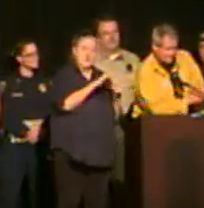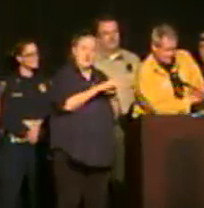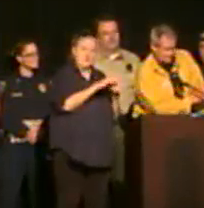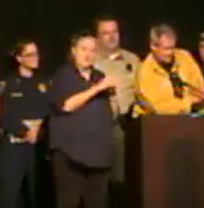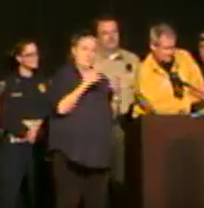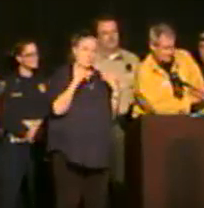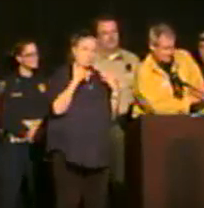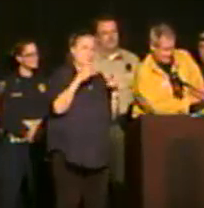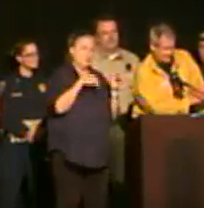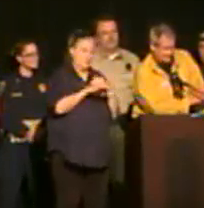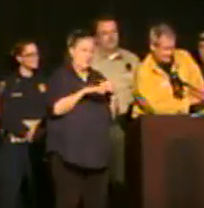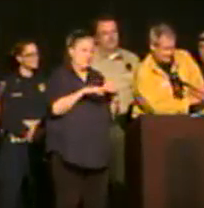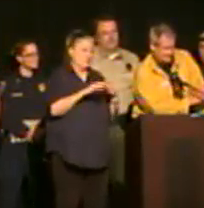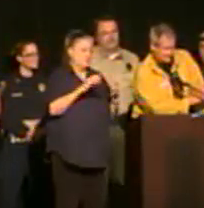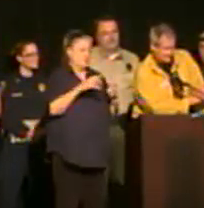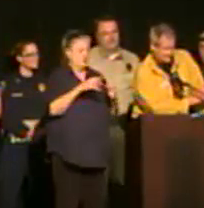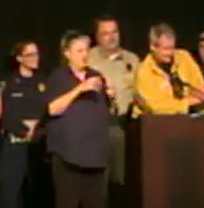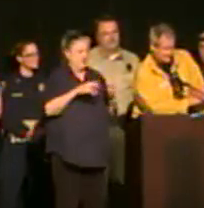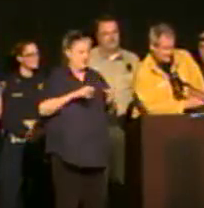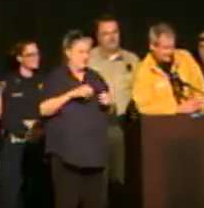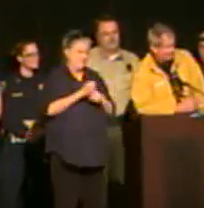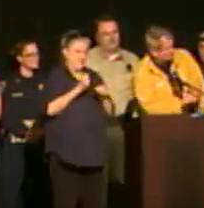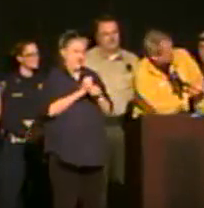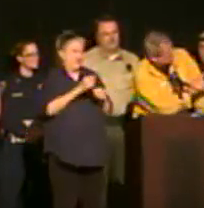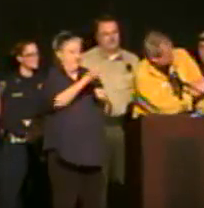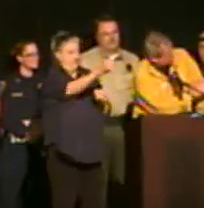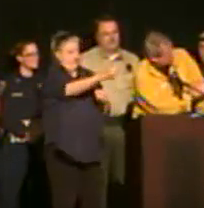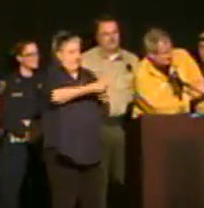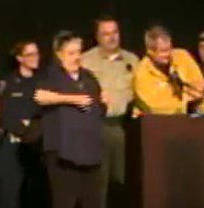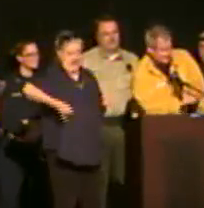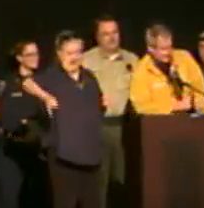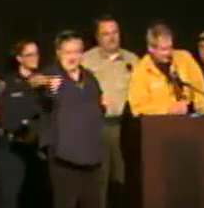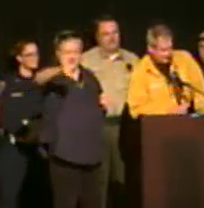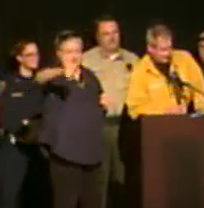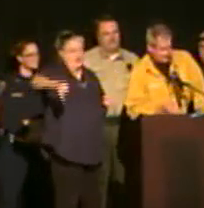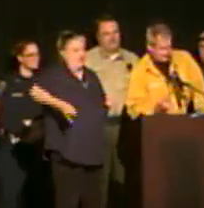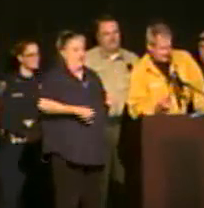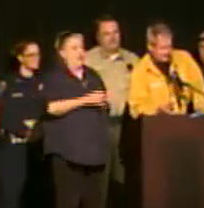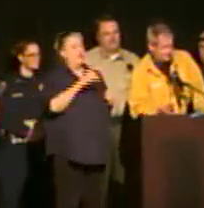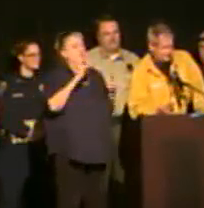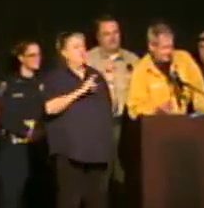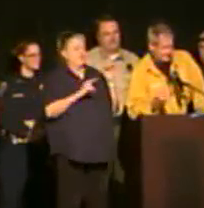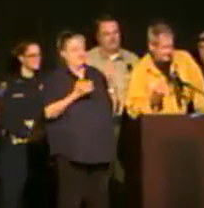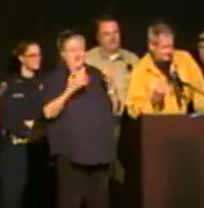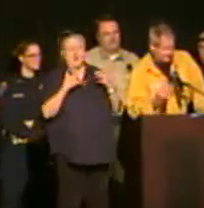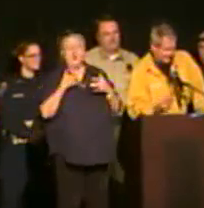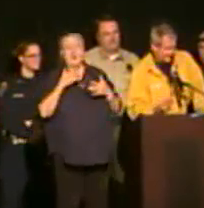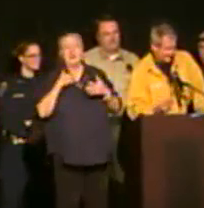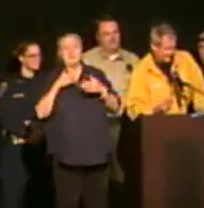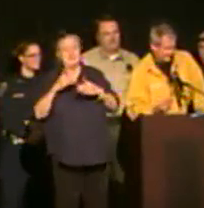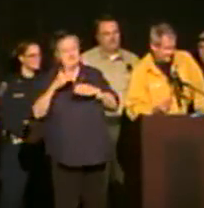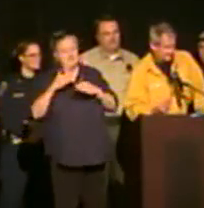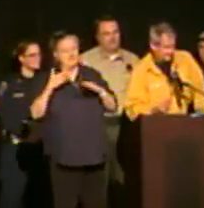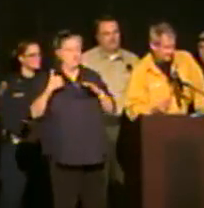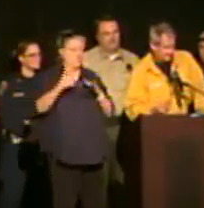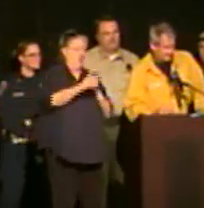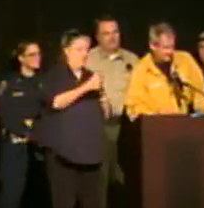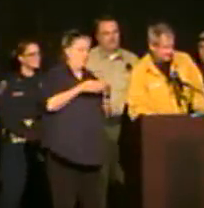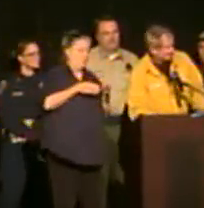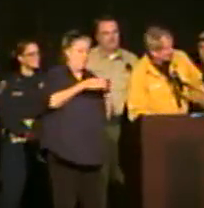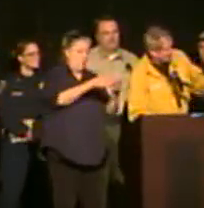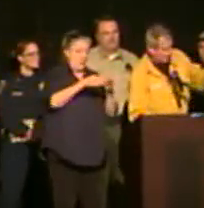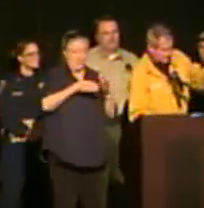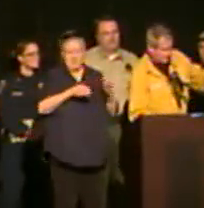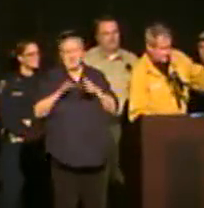we'll go in there and we'll construct line around the edge of the fire. This fire is contained by roads, by dozer lines, by hand line that's been